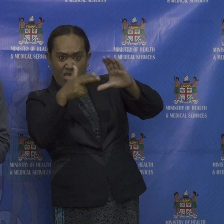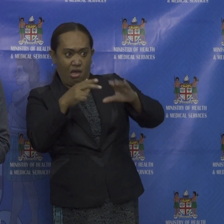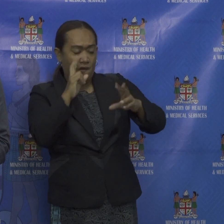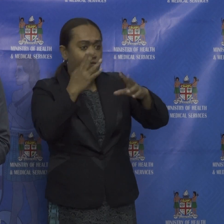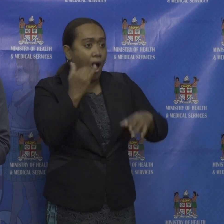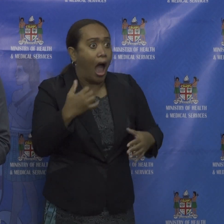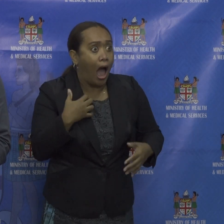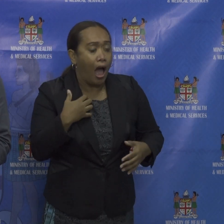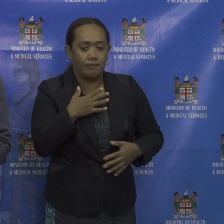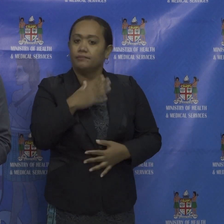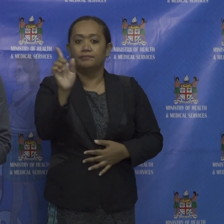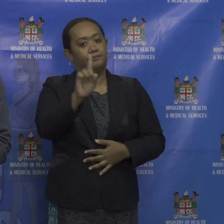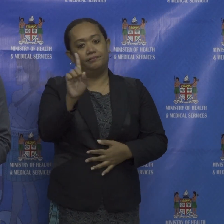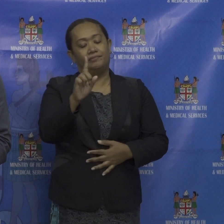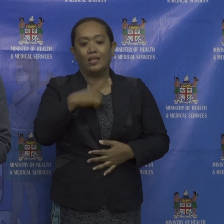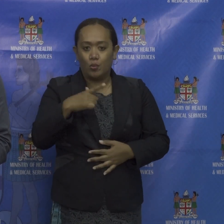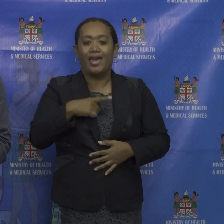if that can be avoided.